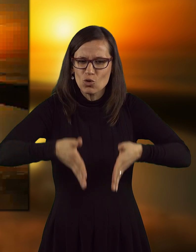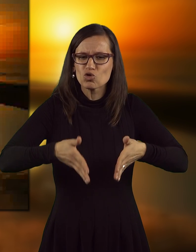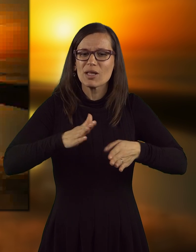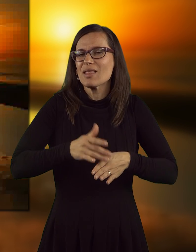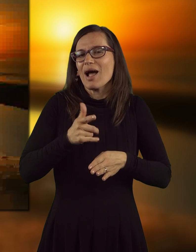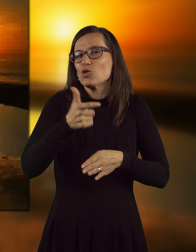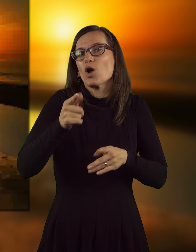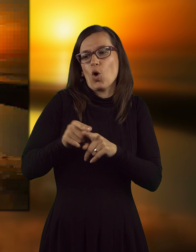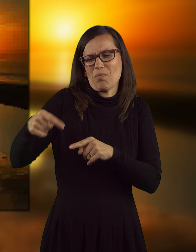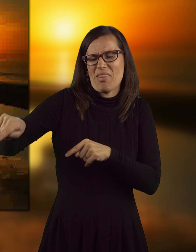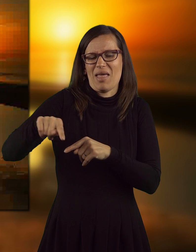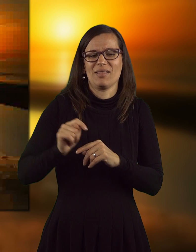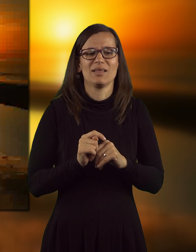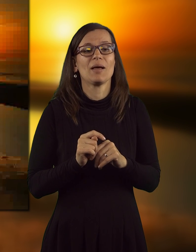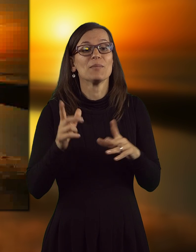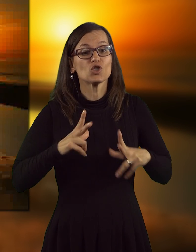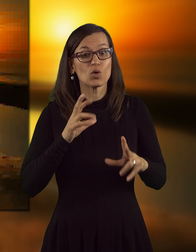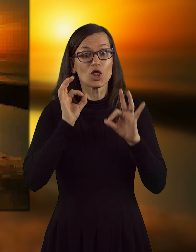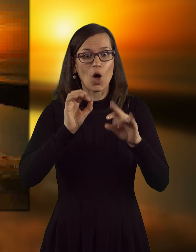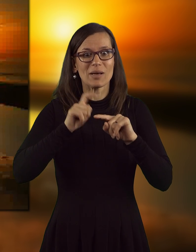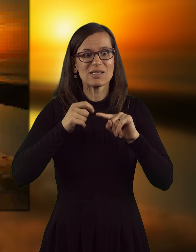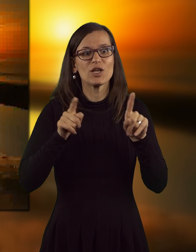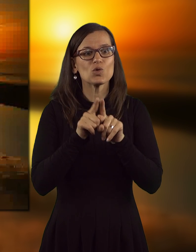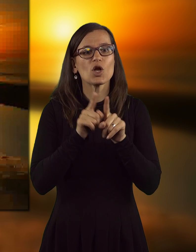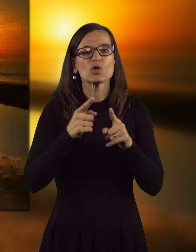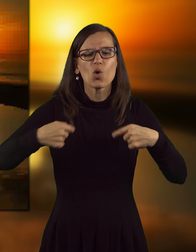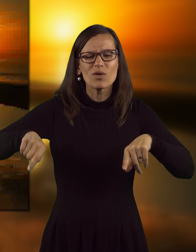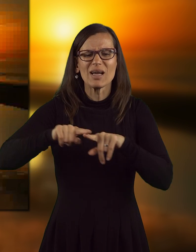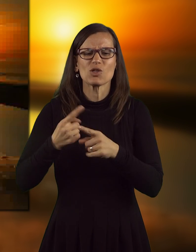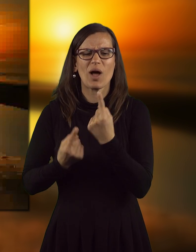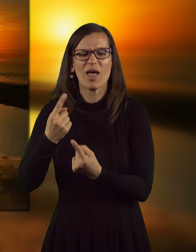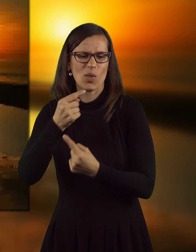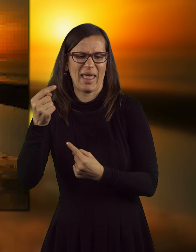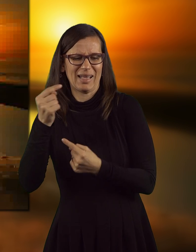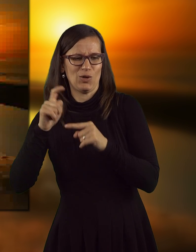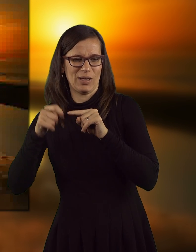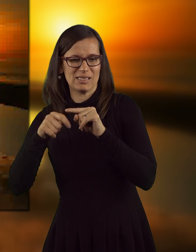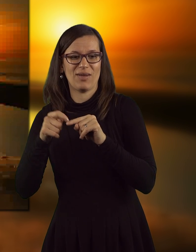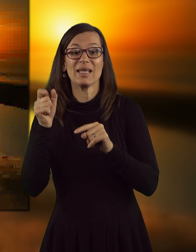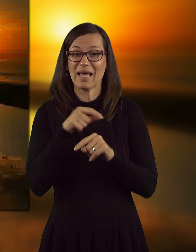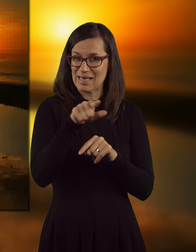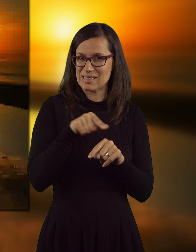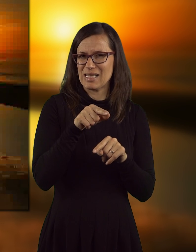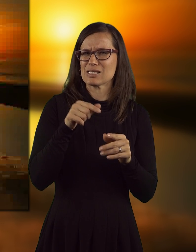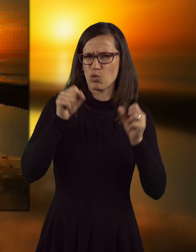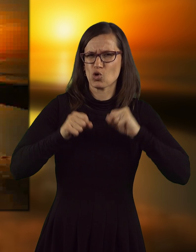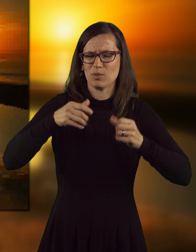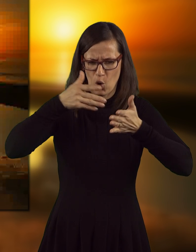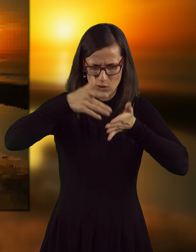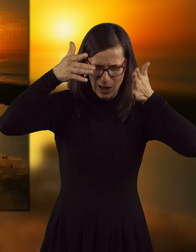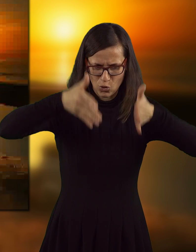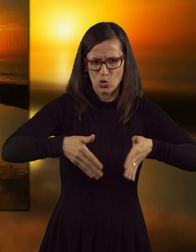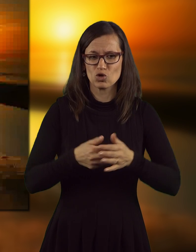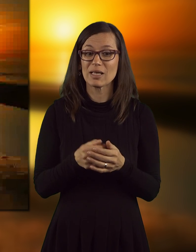focus other than there. You want to be expectant of good things even when there are negative things unraveling around you, because you have the ability